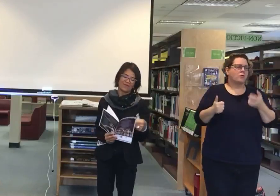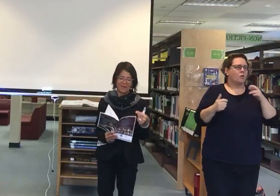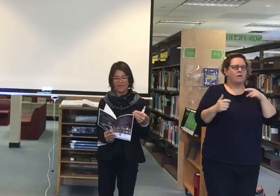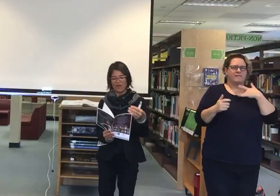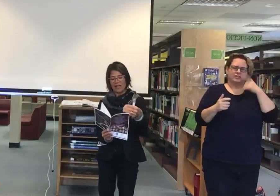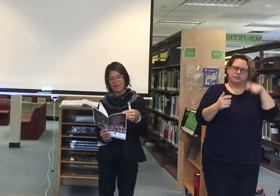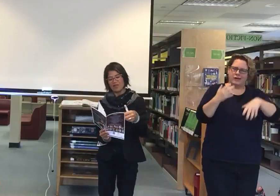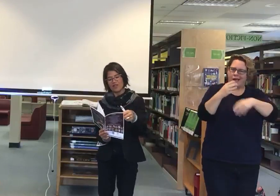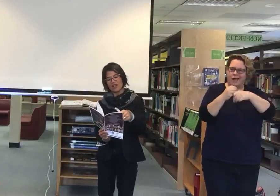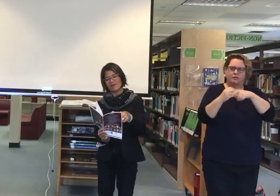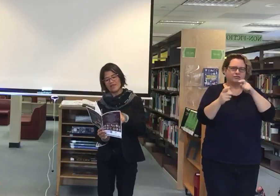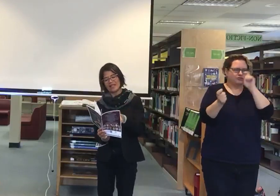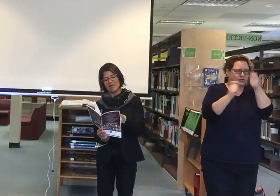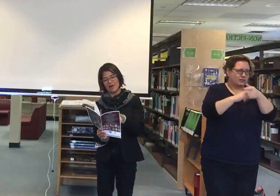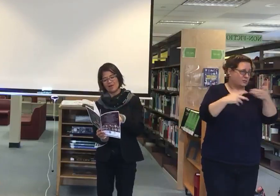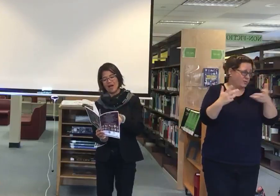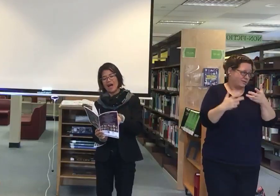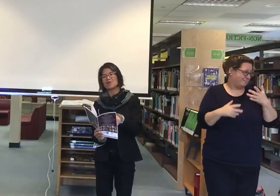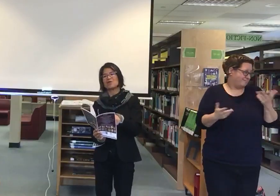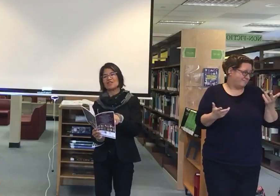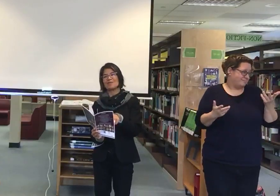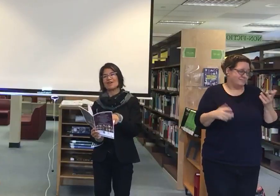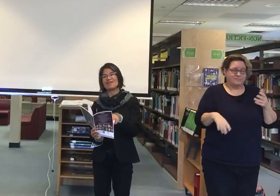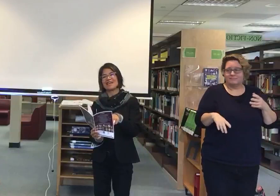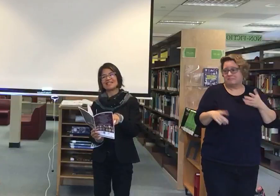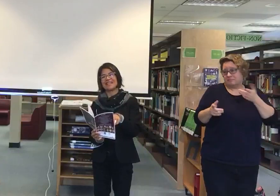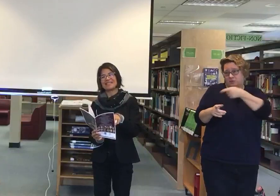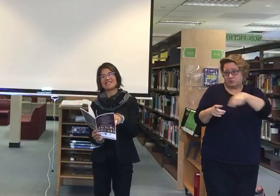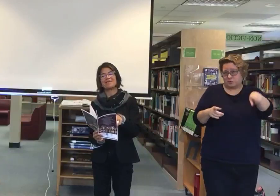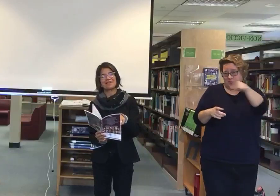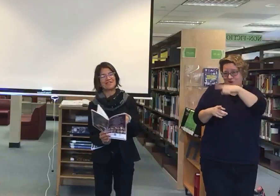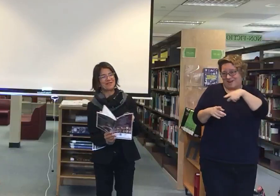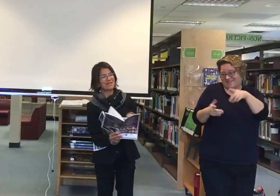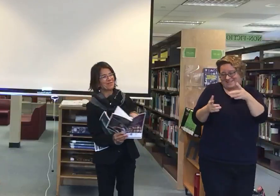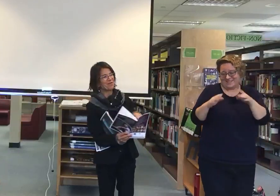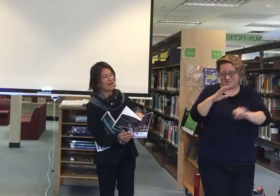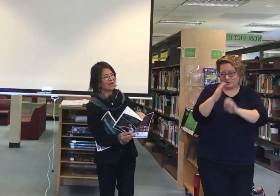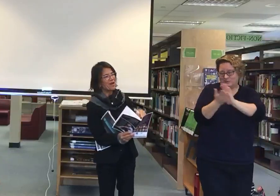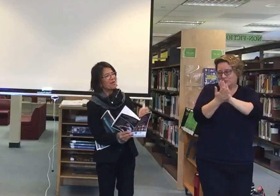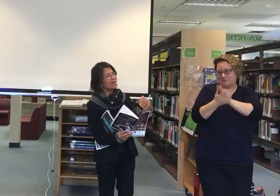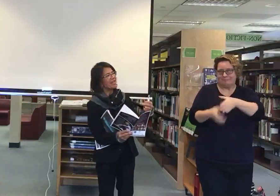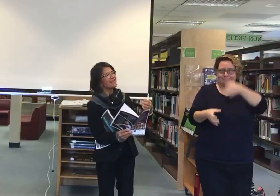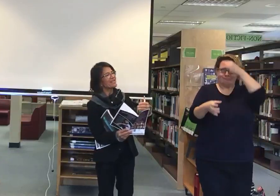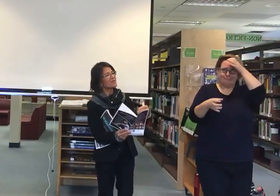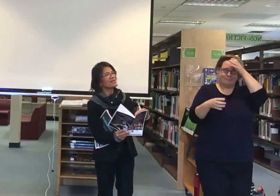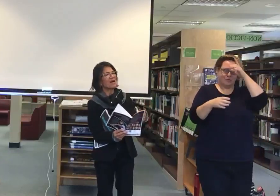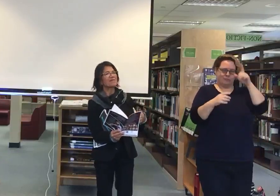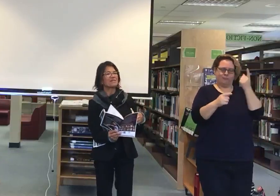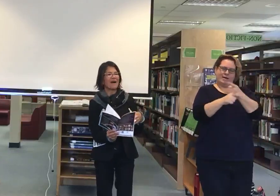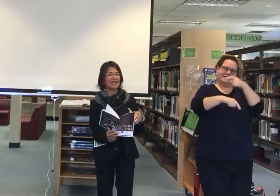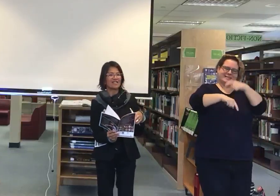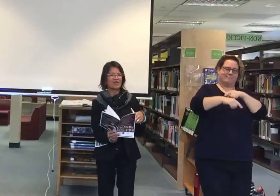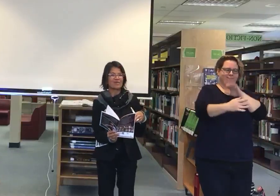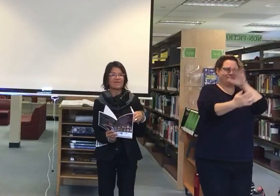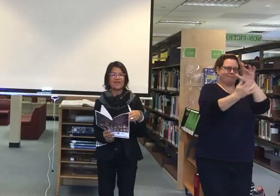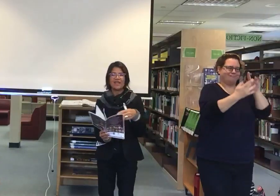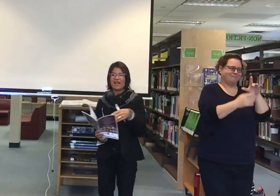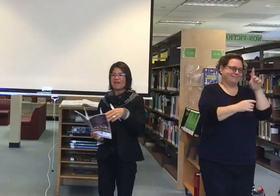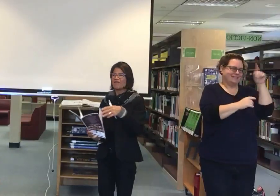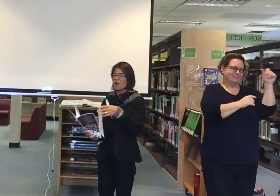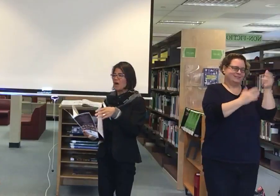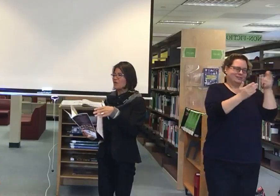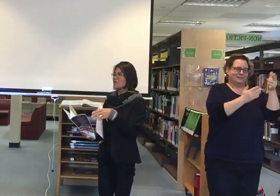mind you, if you're in elementary, you're not going to be thinking about how soon they should be contacting the accessibility services provider. But anything that sort of comes to mind in terms